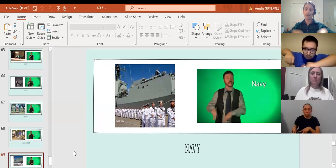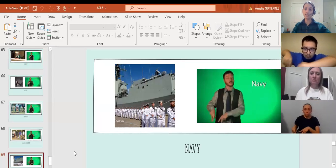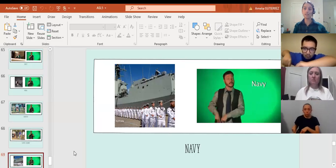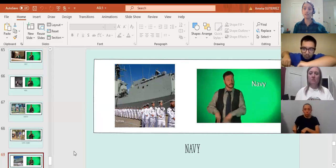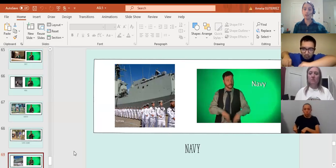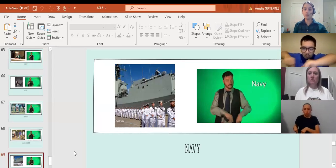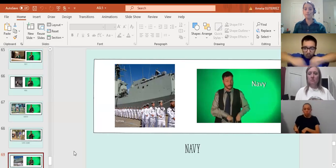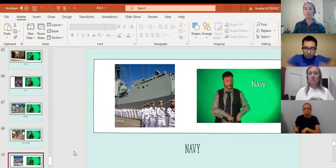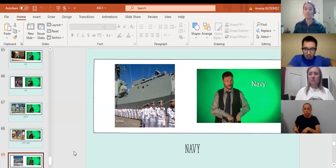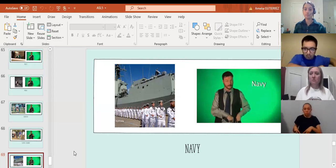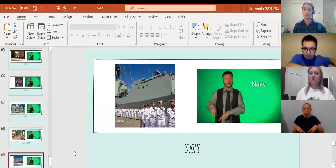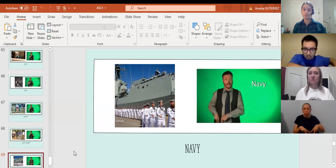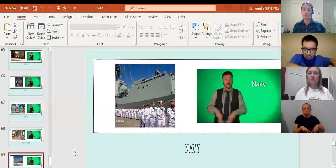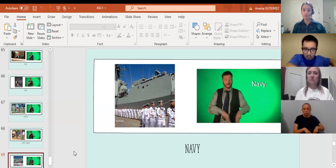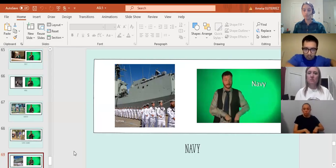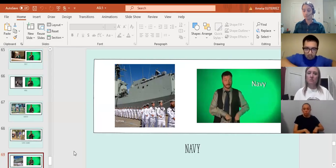at his,